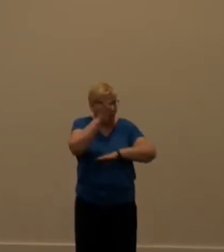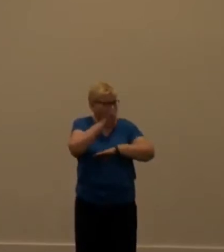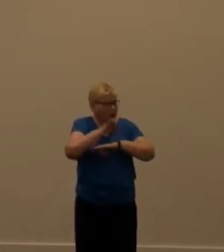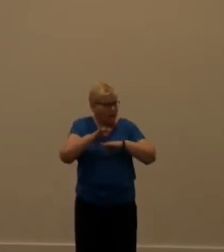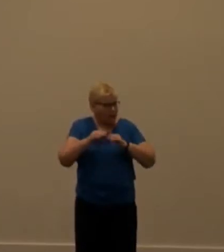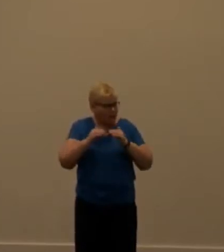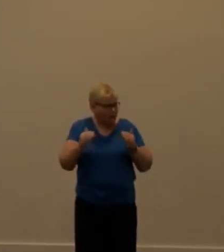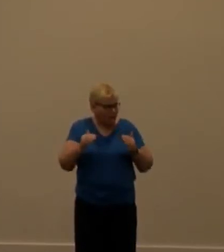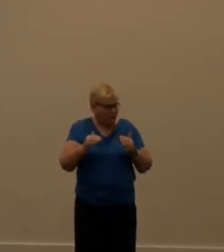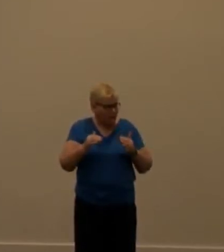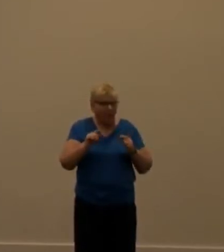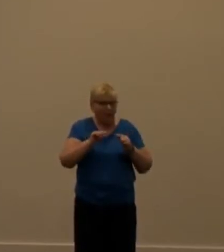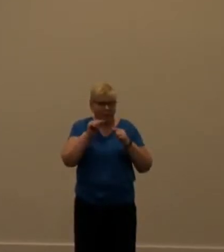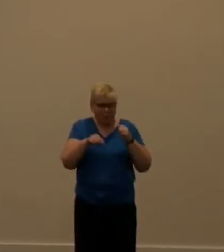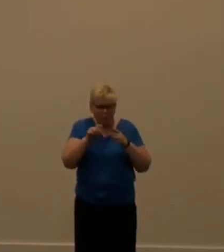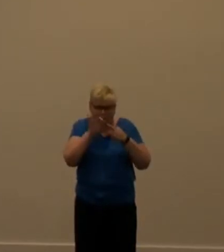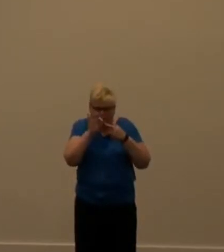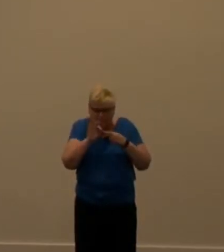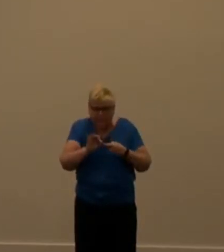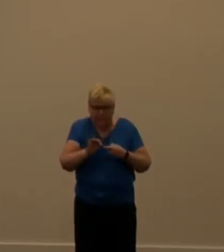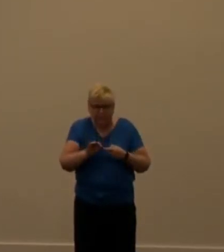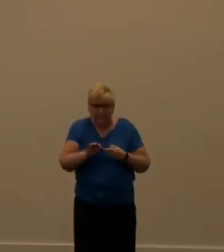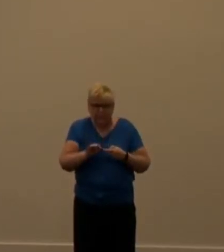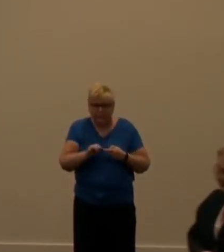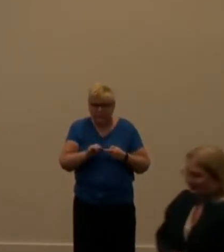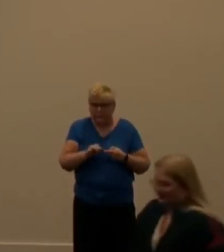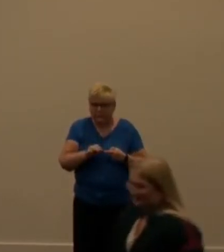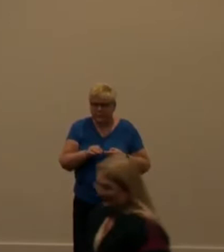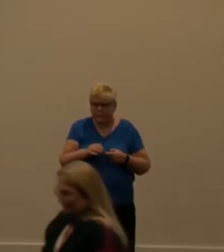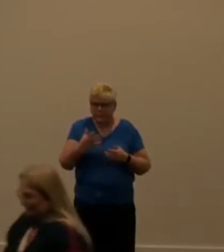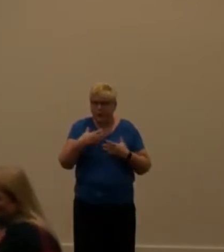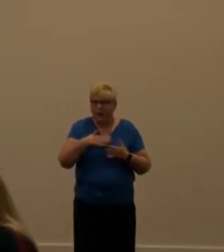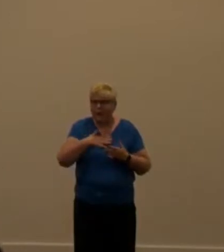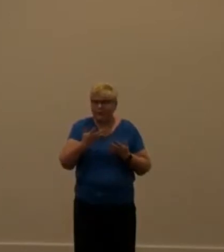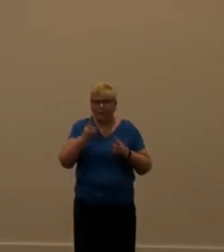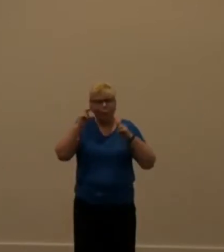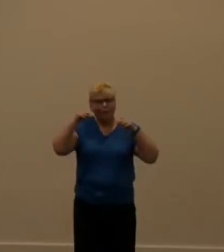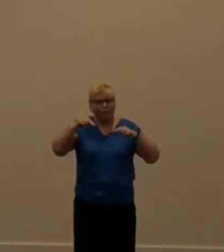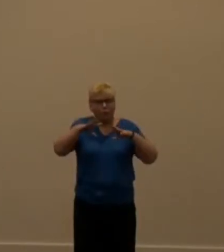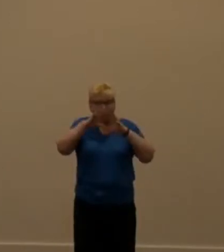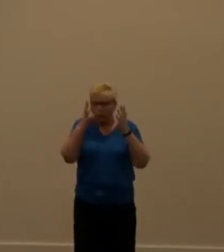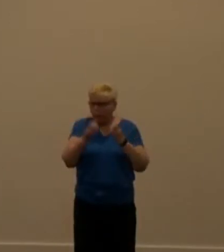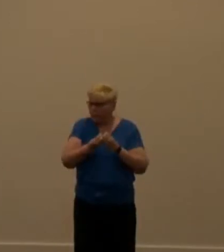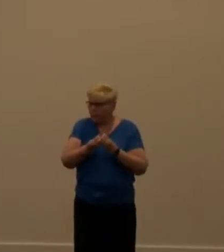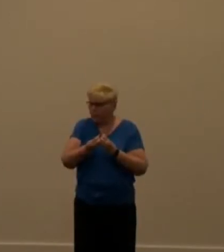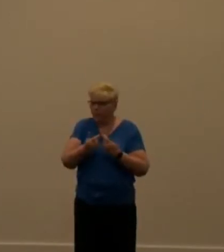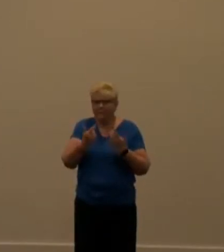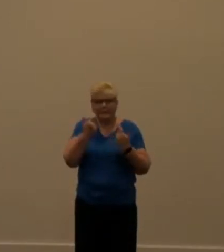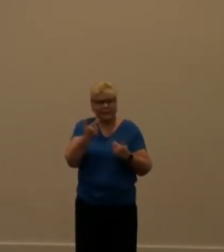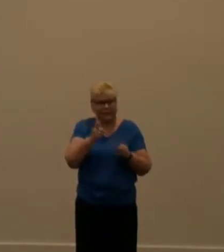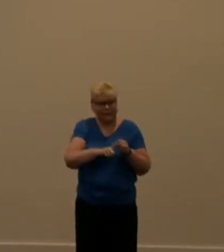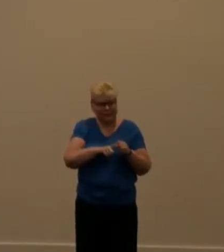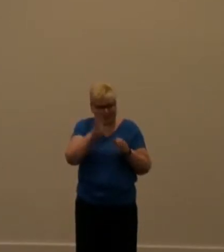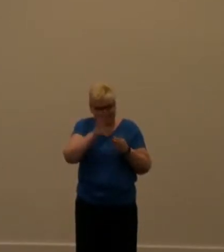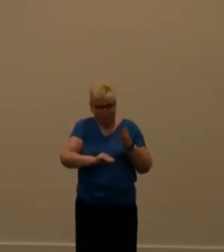times actually go down to the nitty-gritty details. So I like to have an overview of the whole thing. I have a 7 years experience with